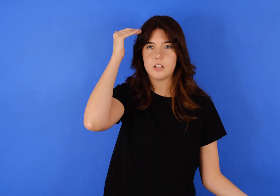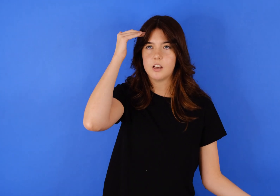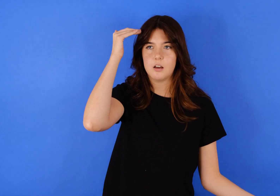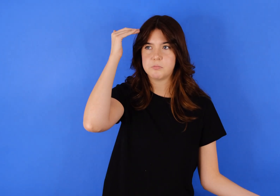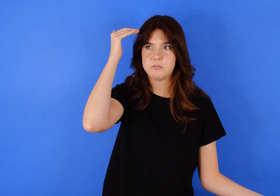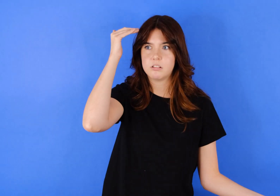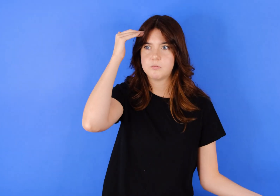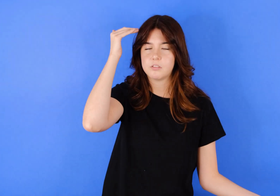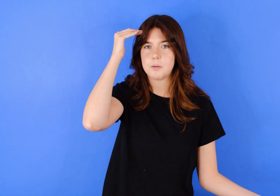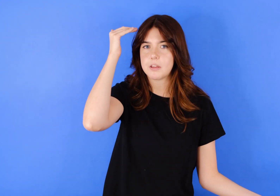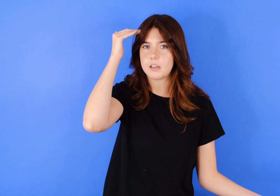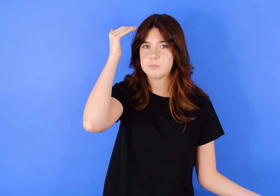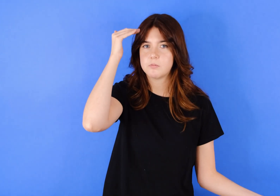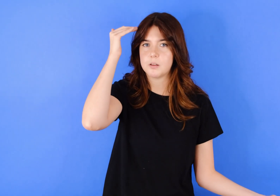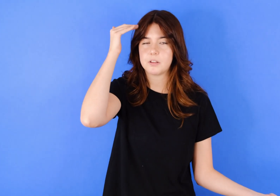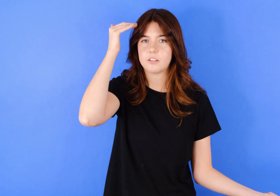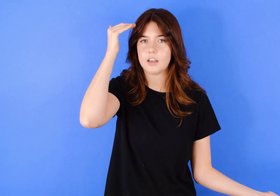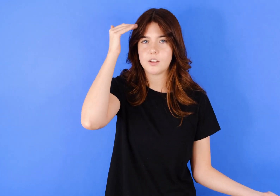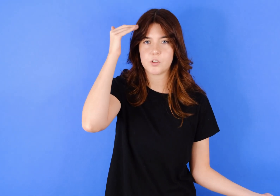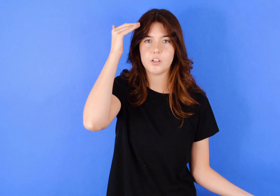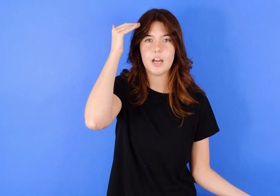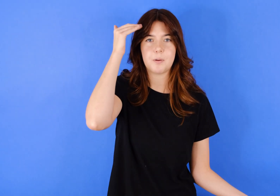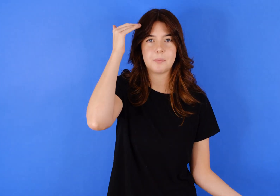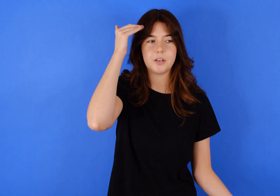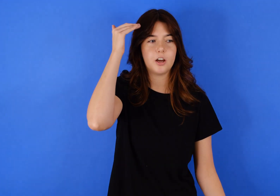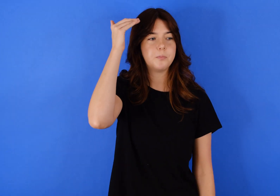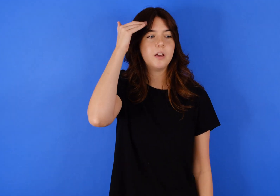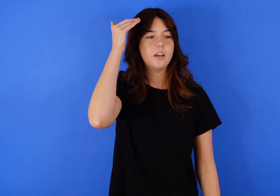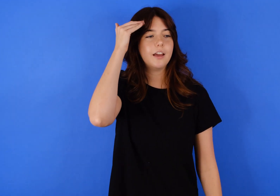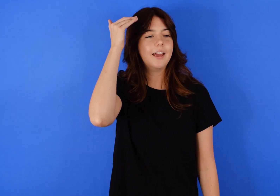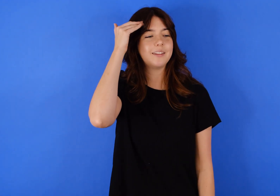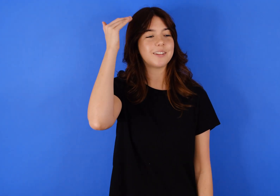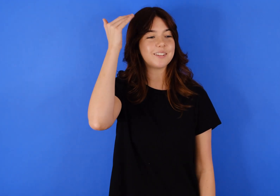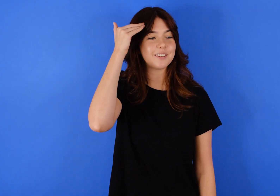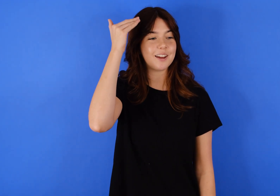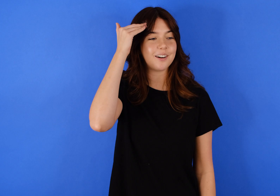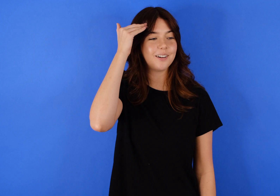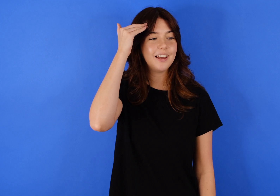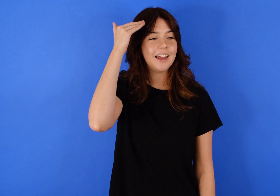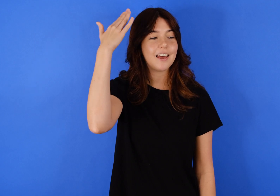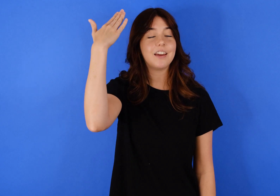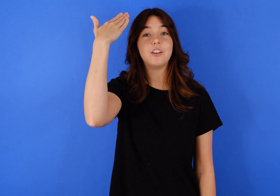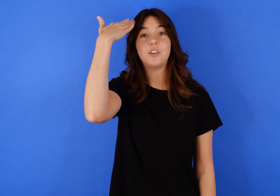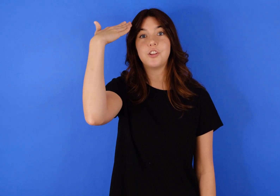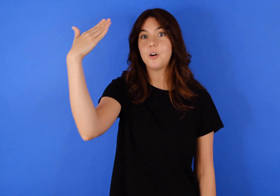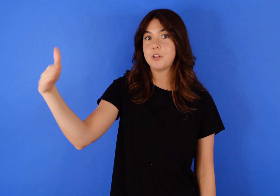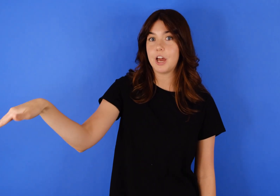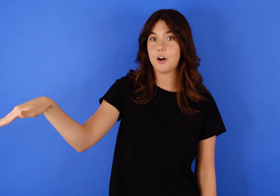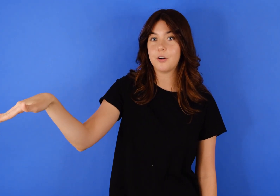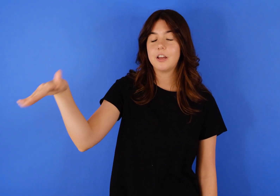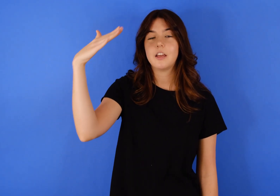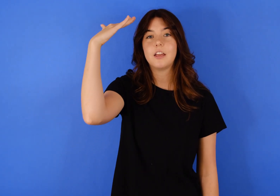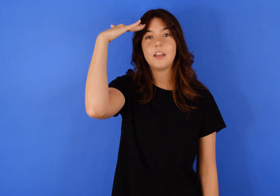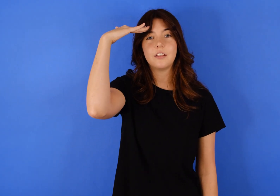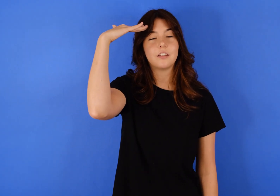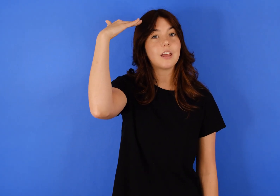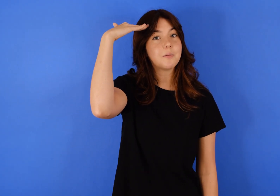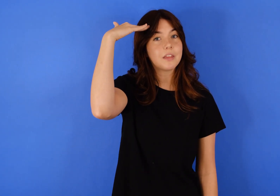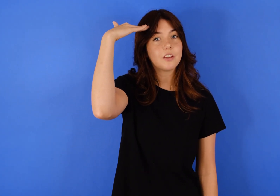the something scientifical I probably know. So this is no. And then don't know is the same thing, you just